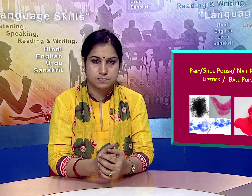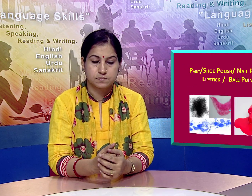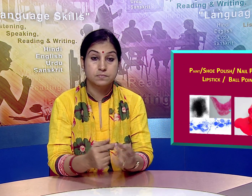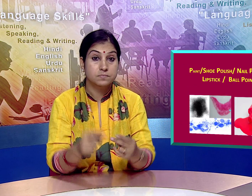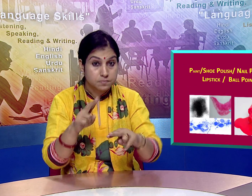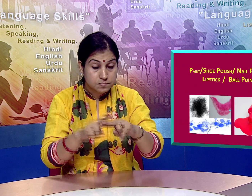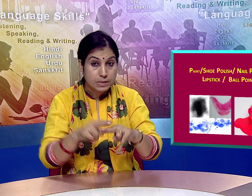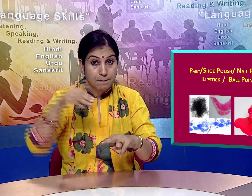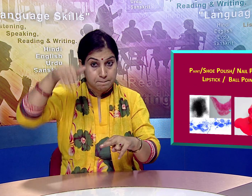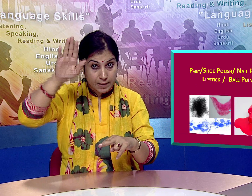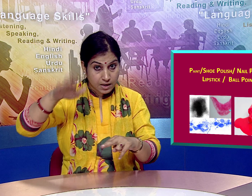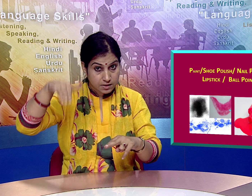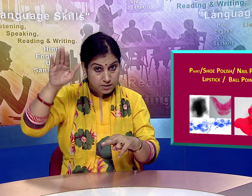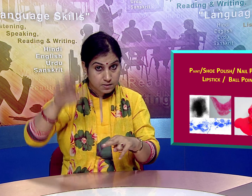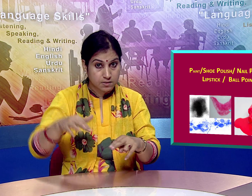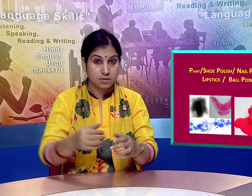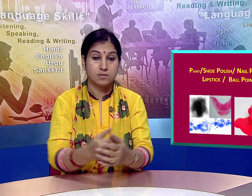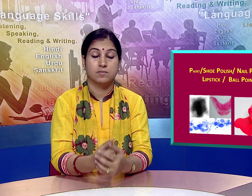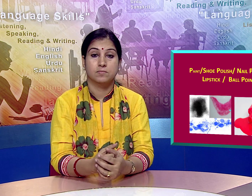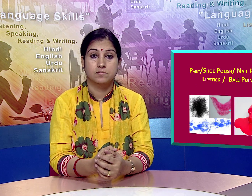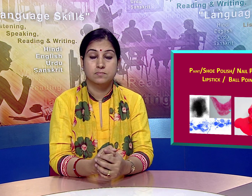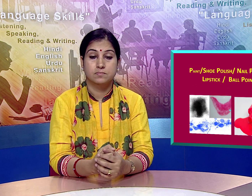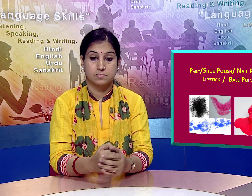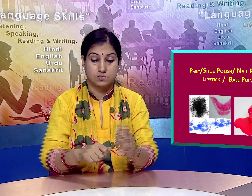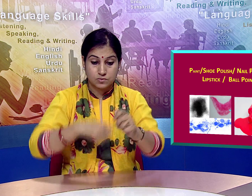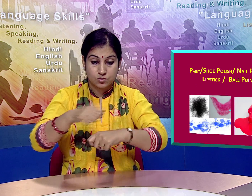In case of paint, shoe polish,